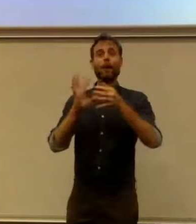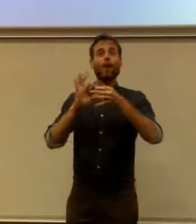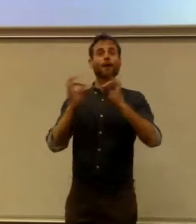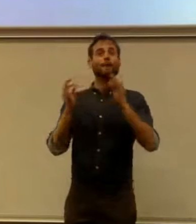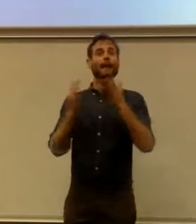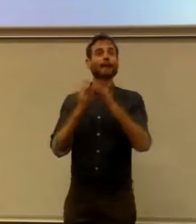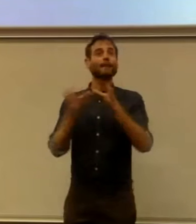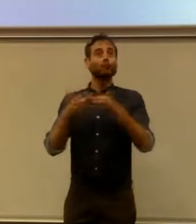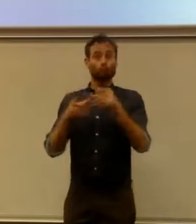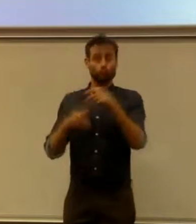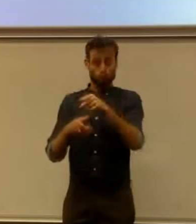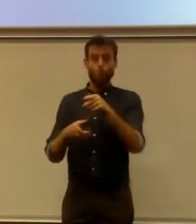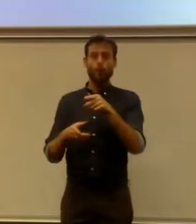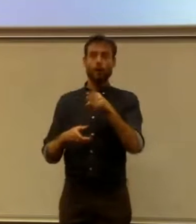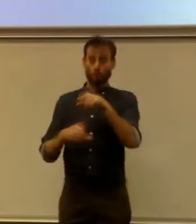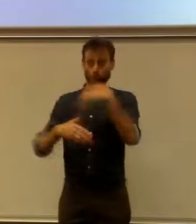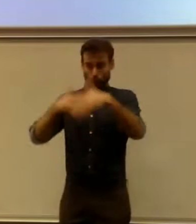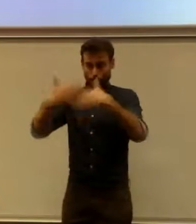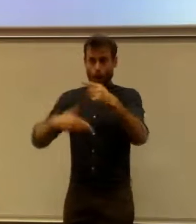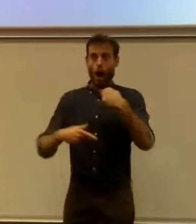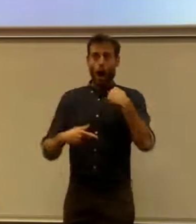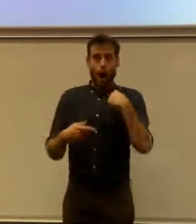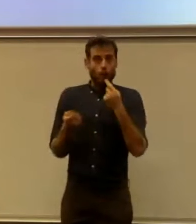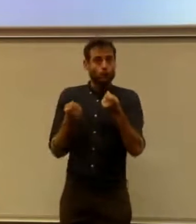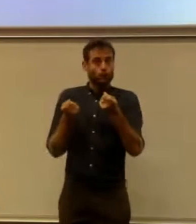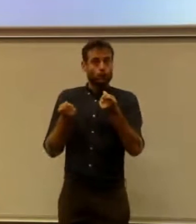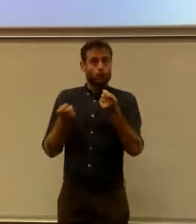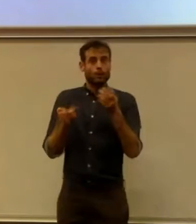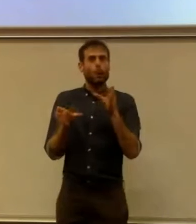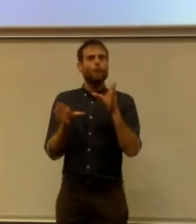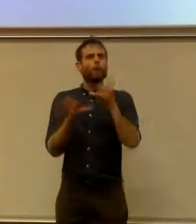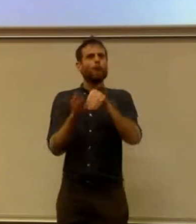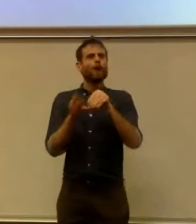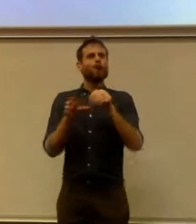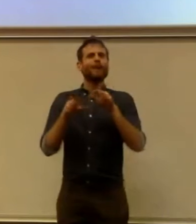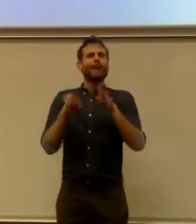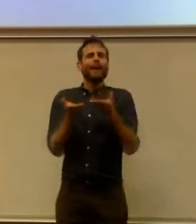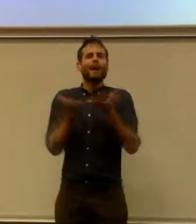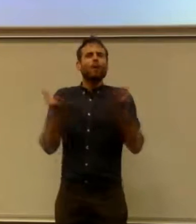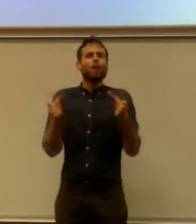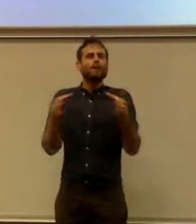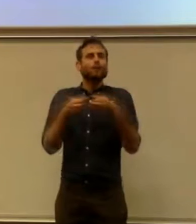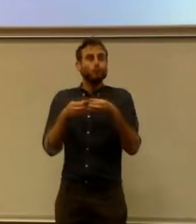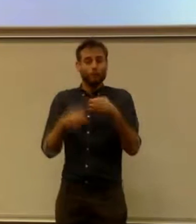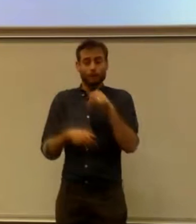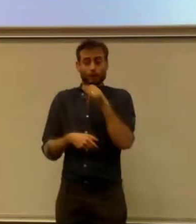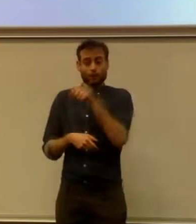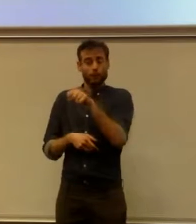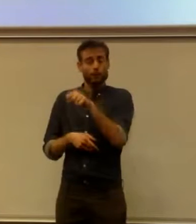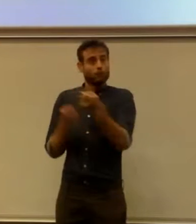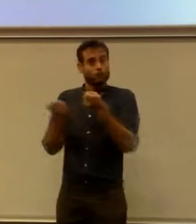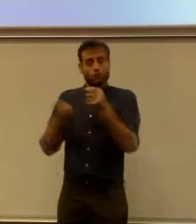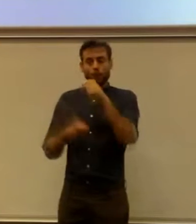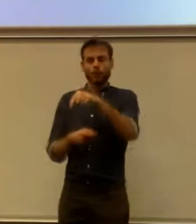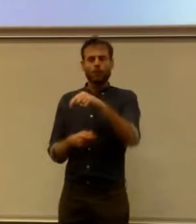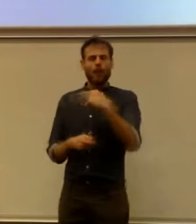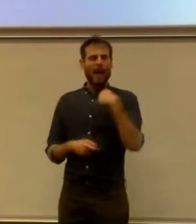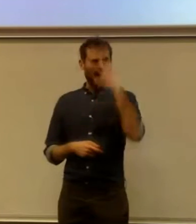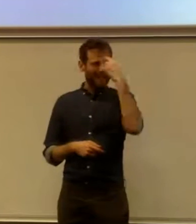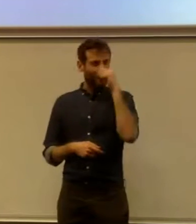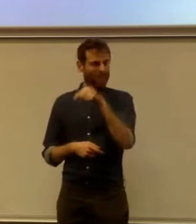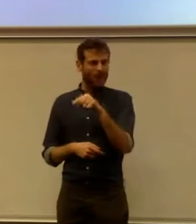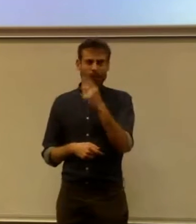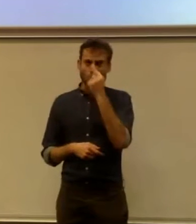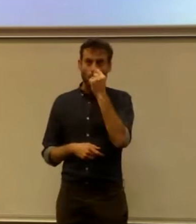by the Equality Unit where I work in 2000, it must have been one of the very first advisory groups